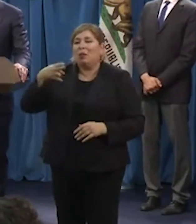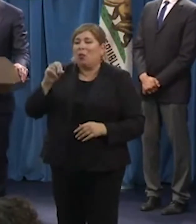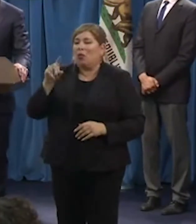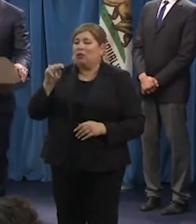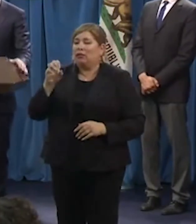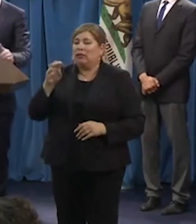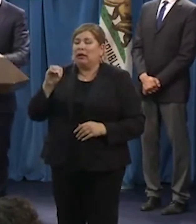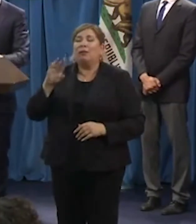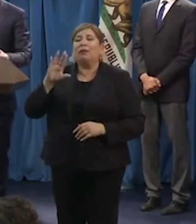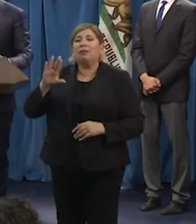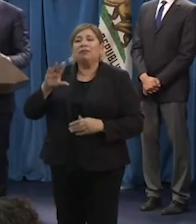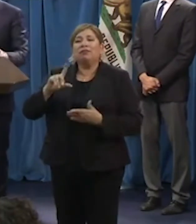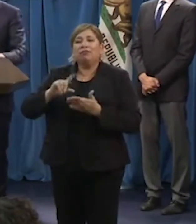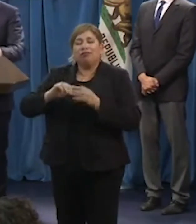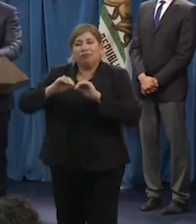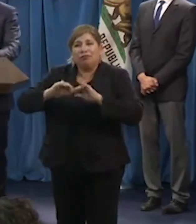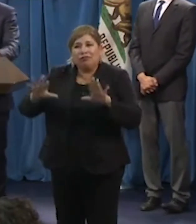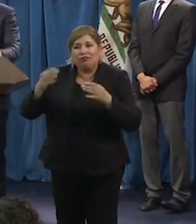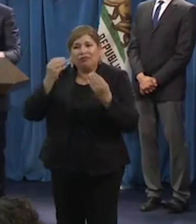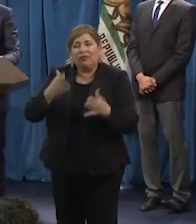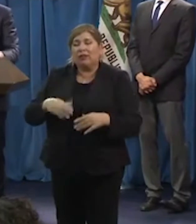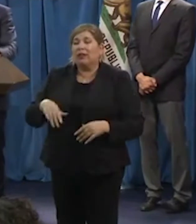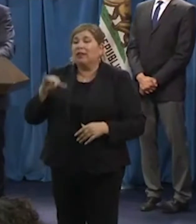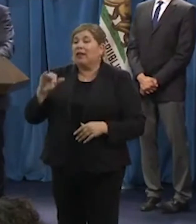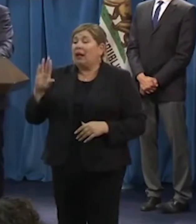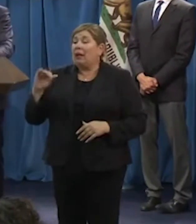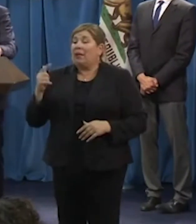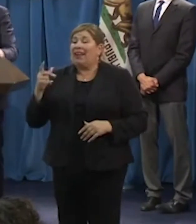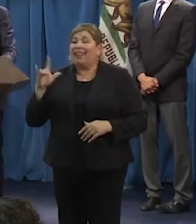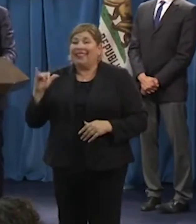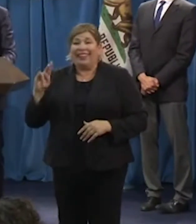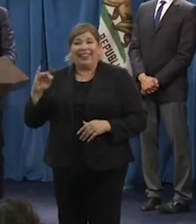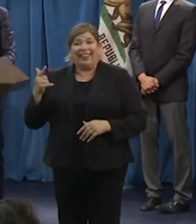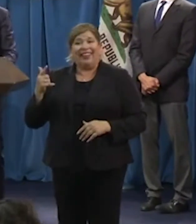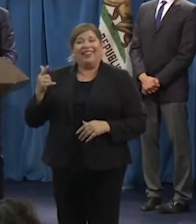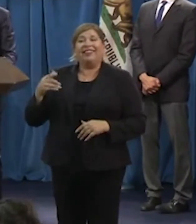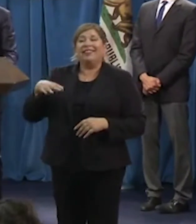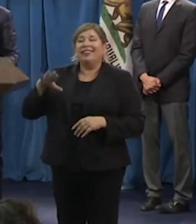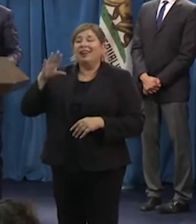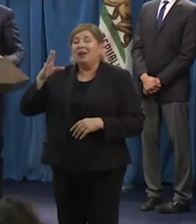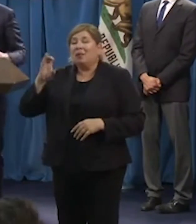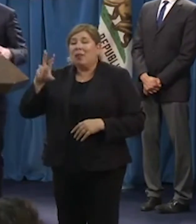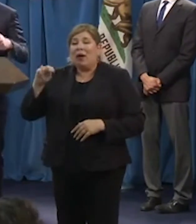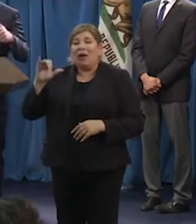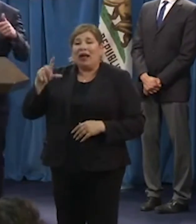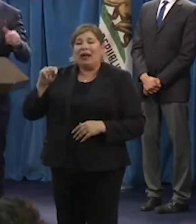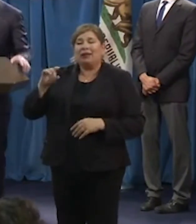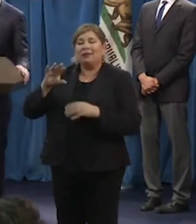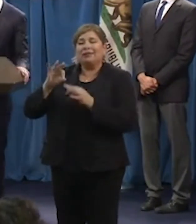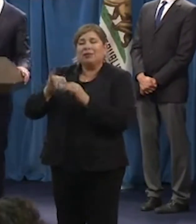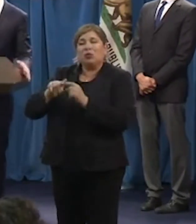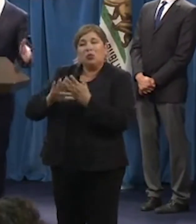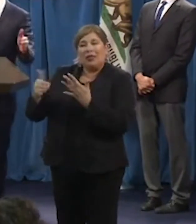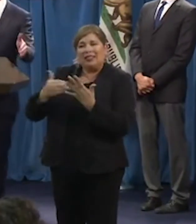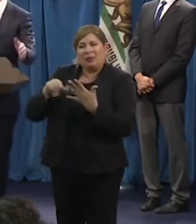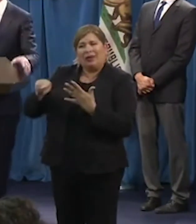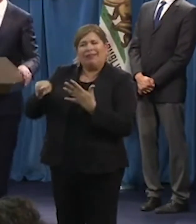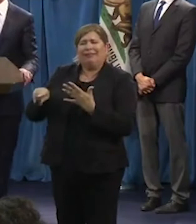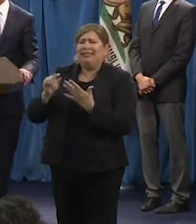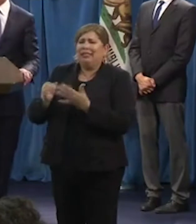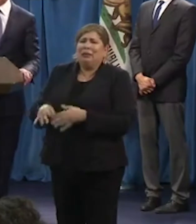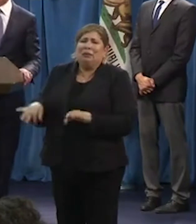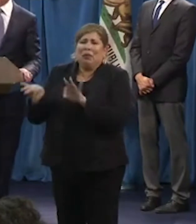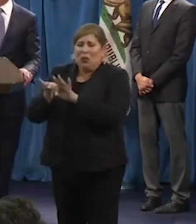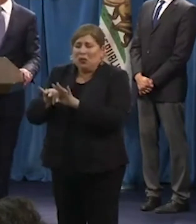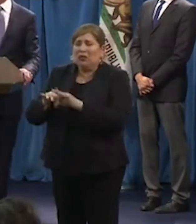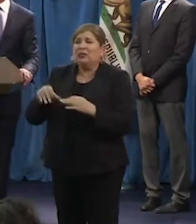release. We are working with her. The Bagley King components, the Brown Act components, were essential in terms of them moving to the next step. Those were